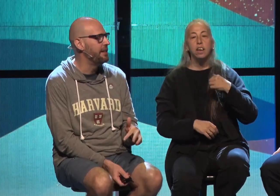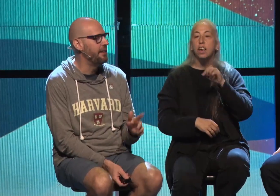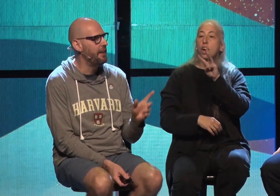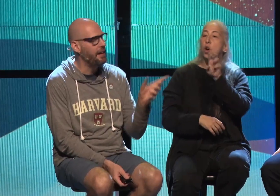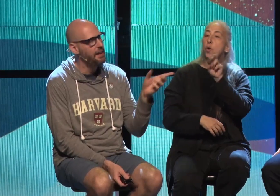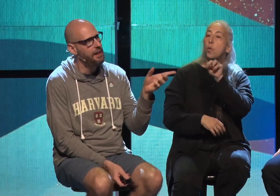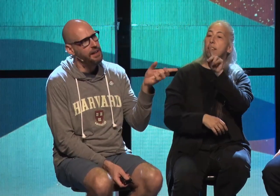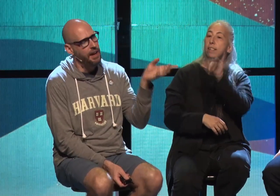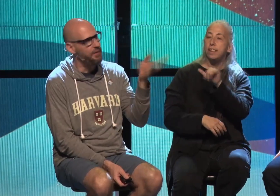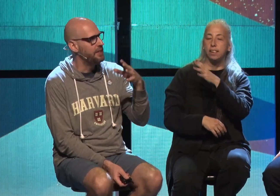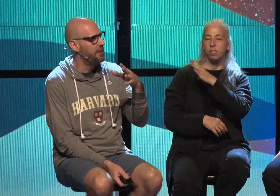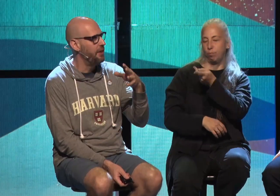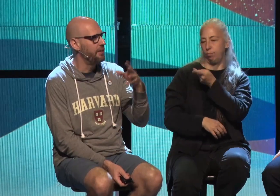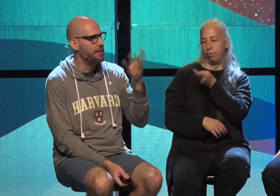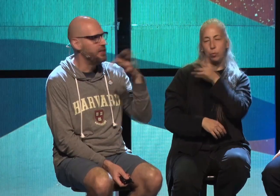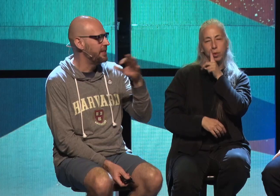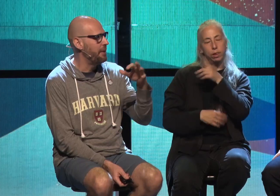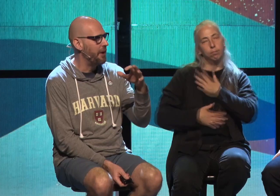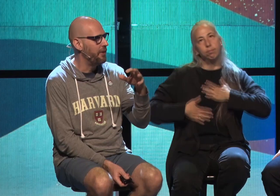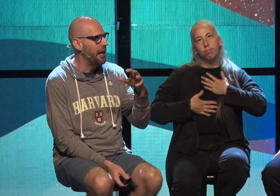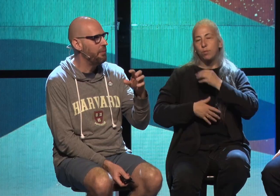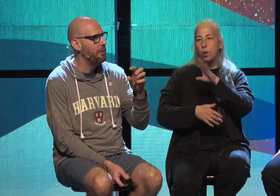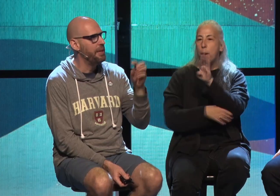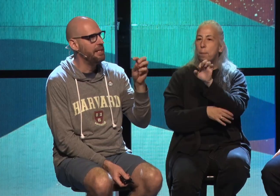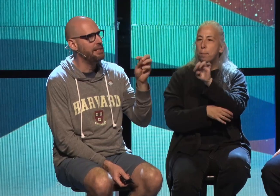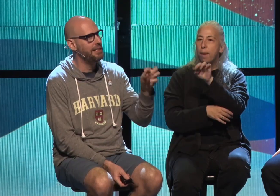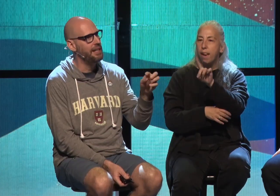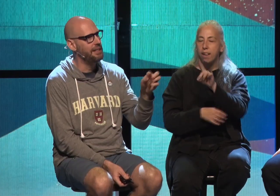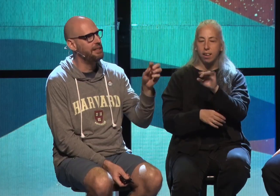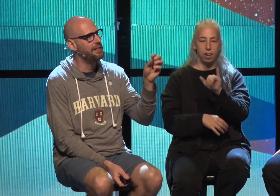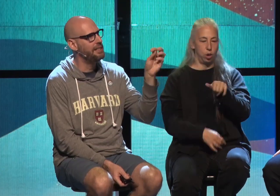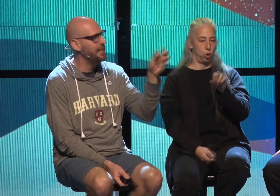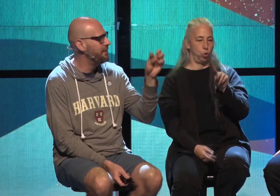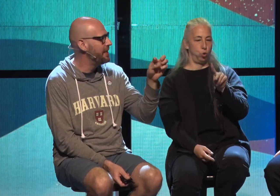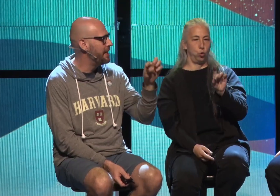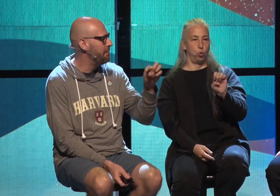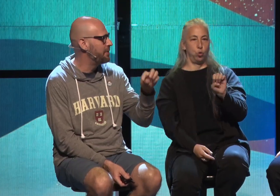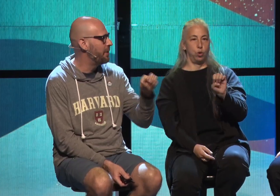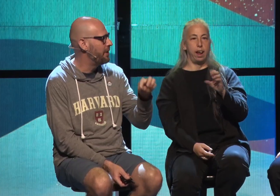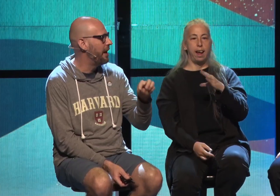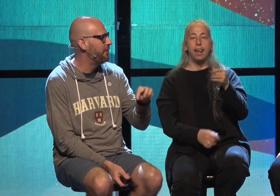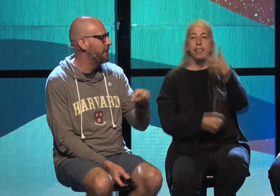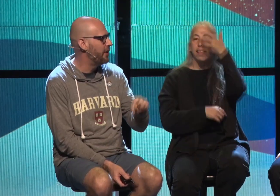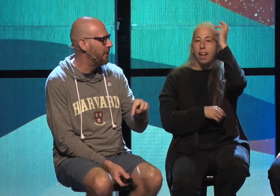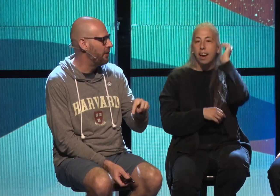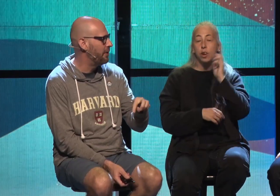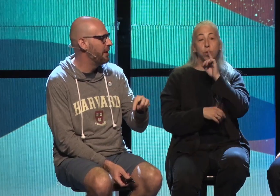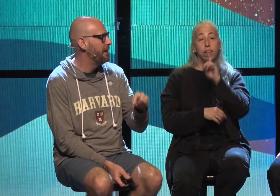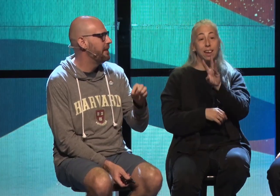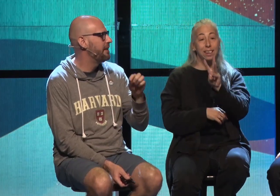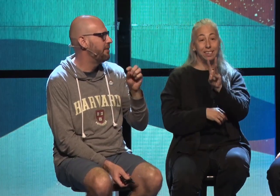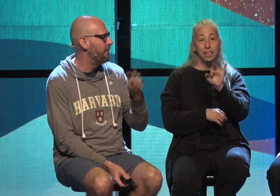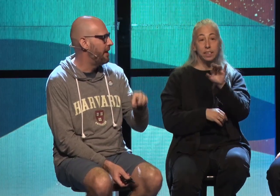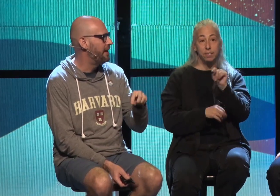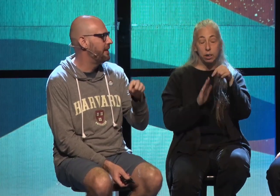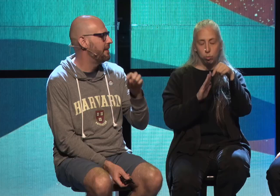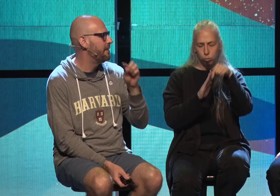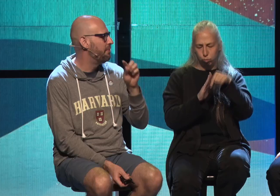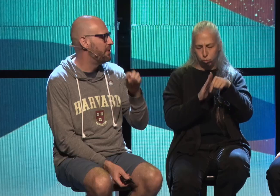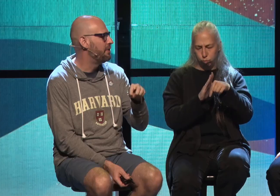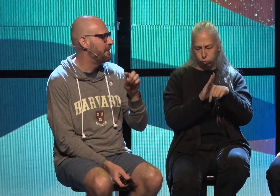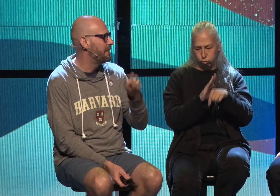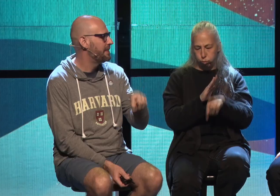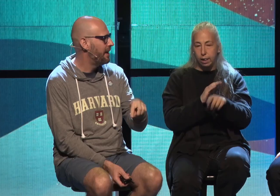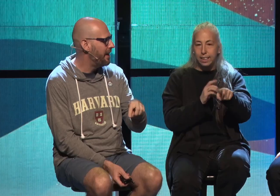the Lion, and they have this song that just came out on their album, and it says, 6 feet deep is where you have to go to find